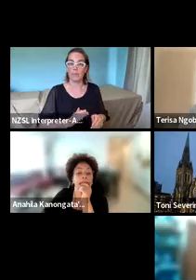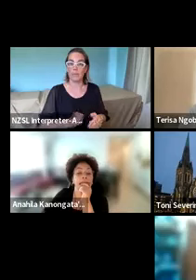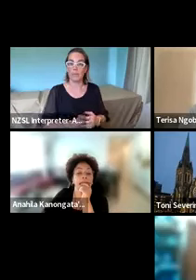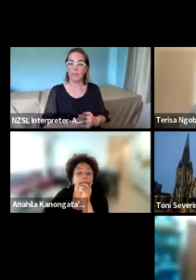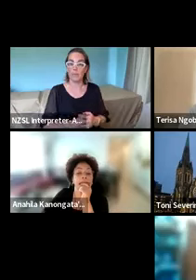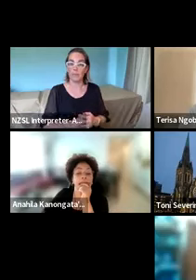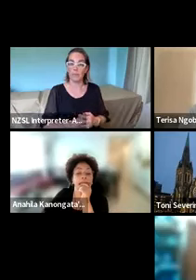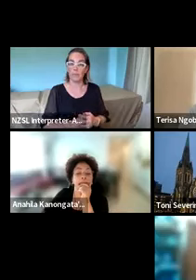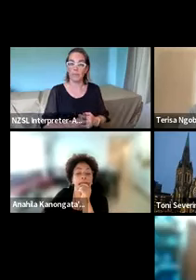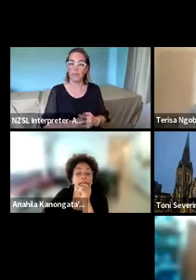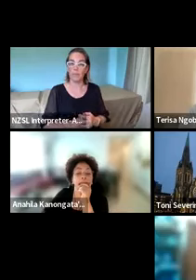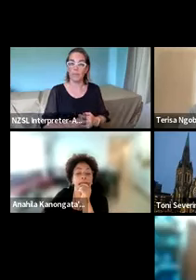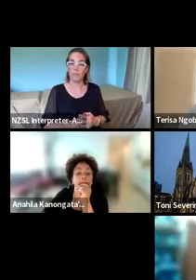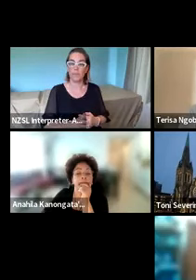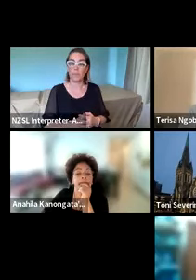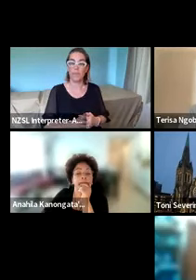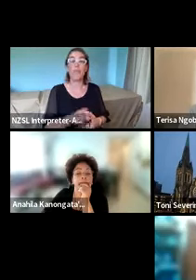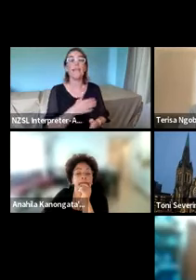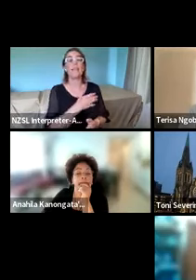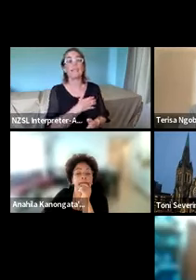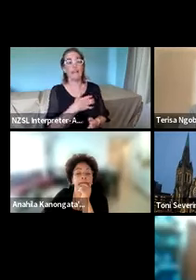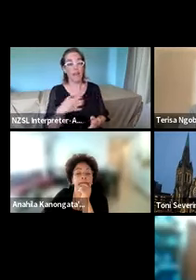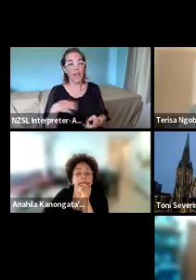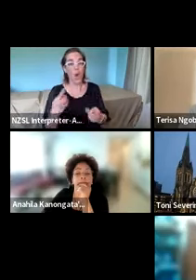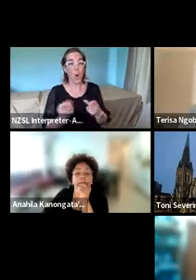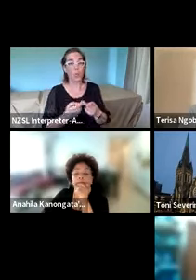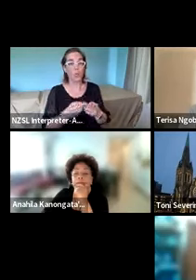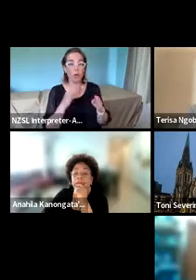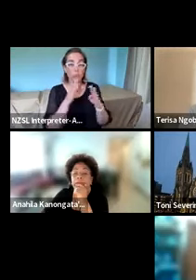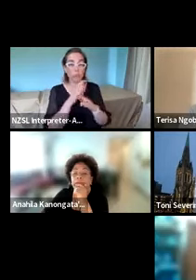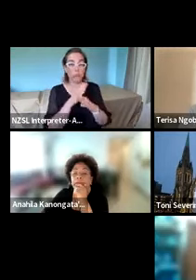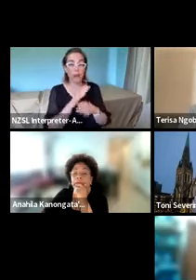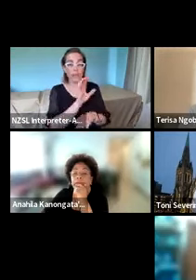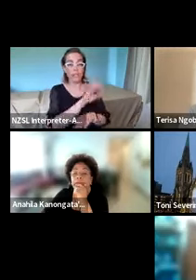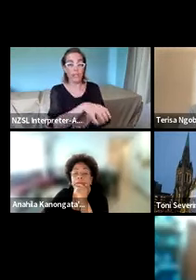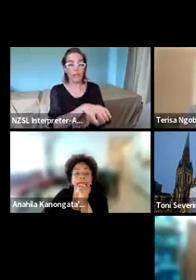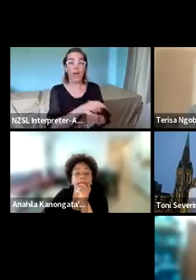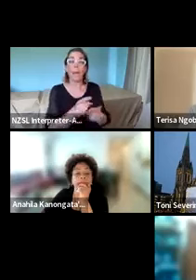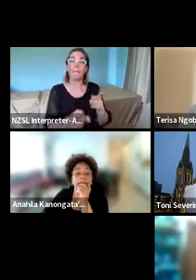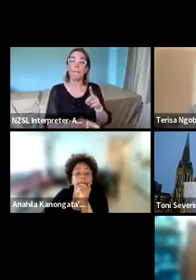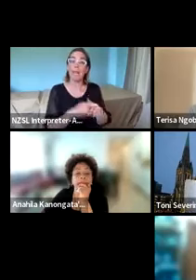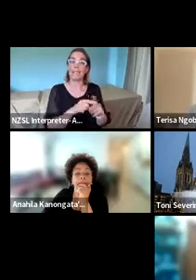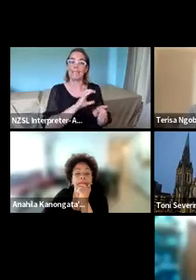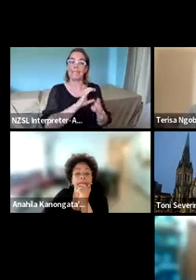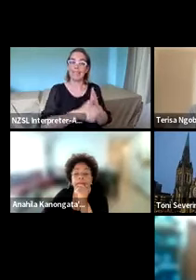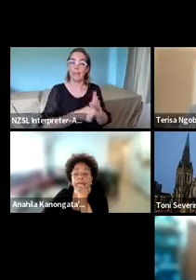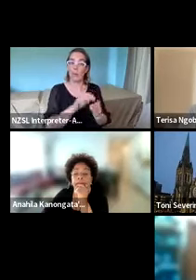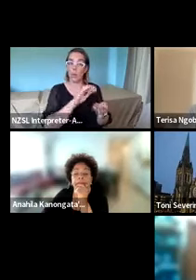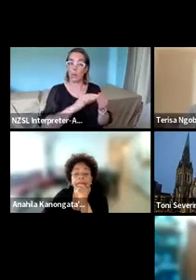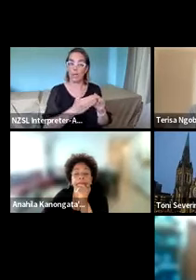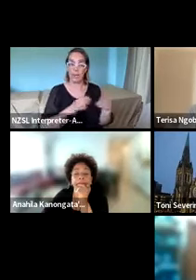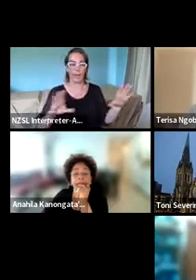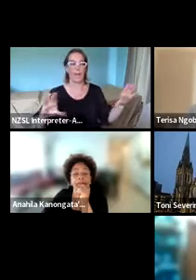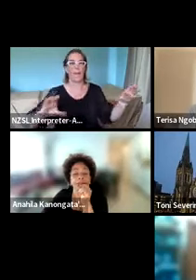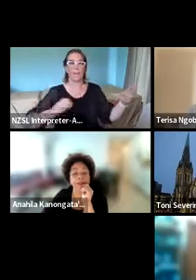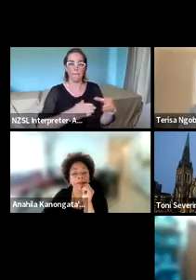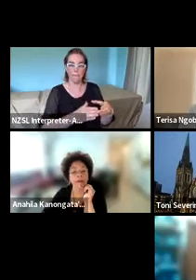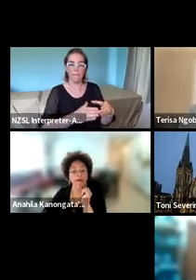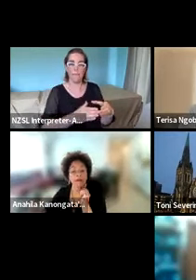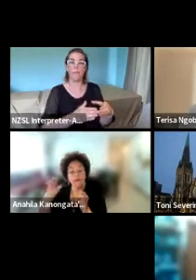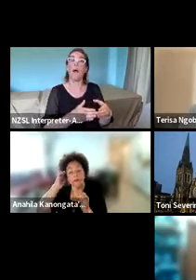both government and the private sector and the disabled community to work together and to be mandated to do that